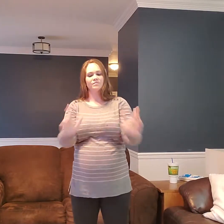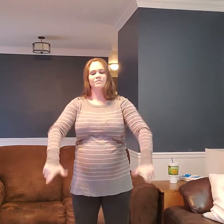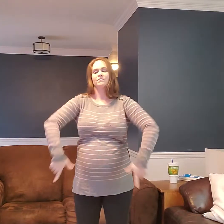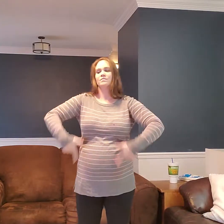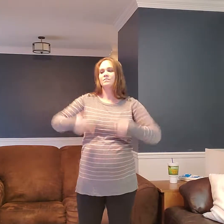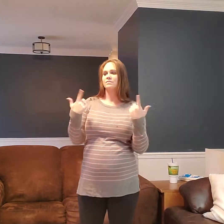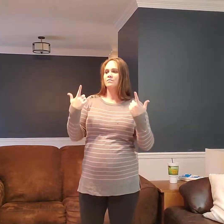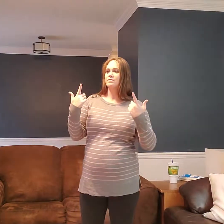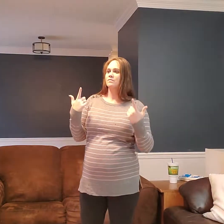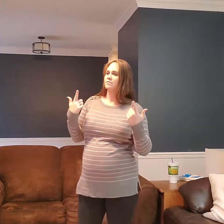of life